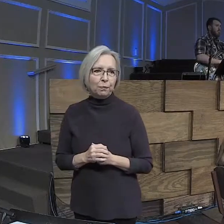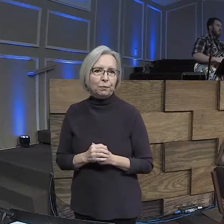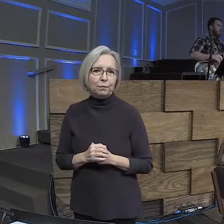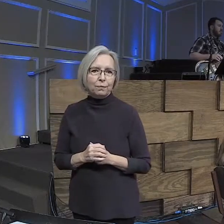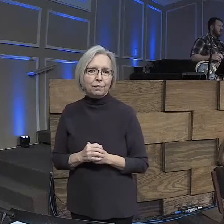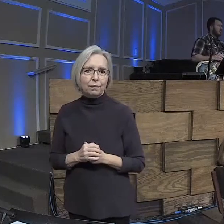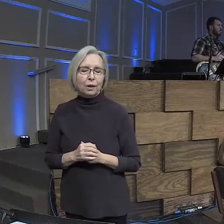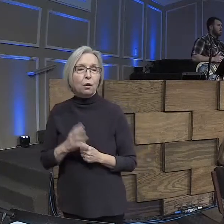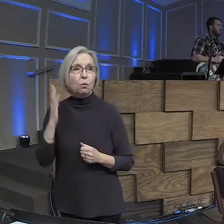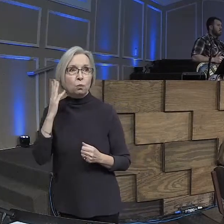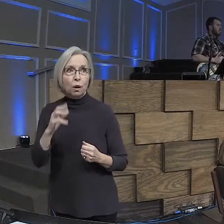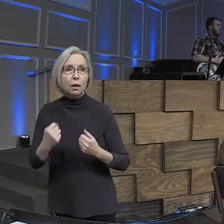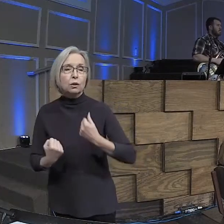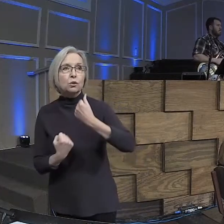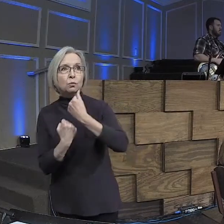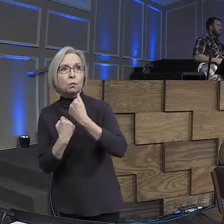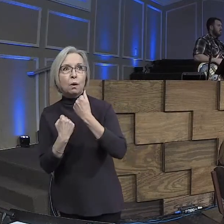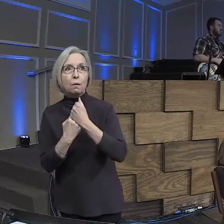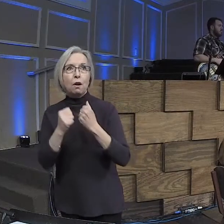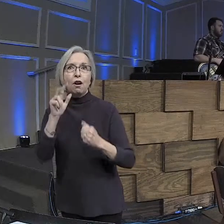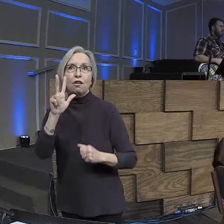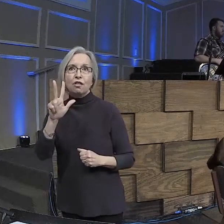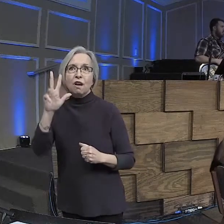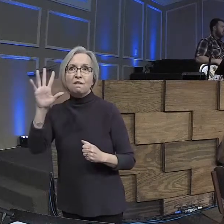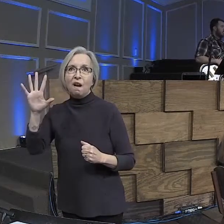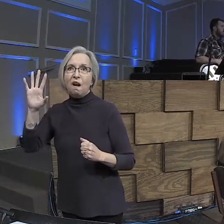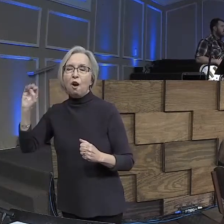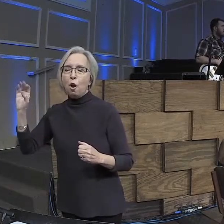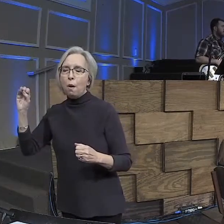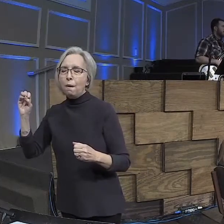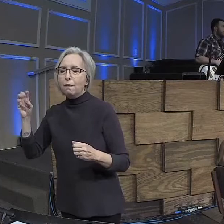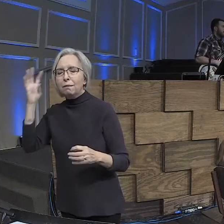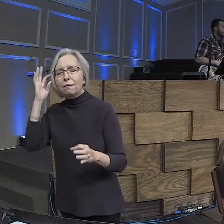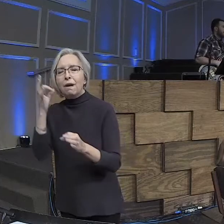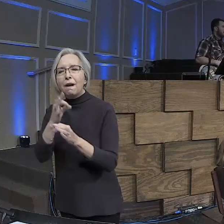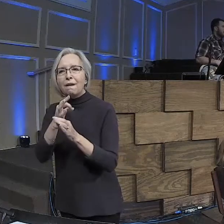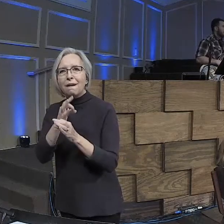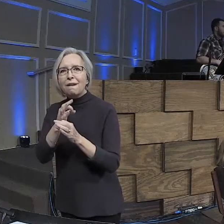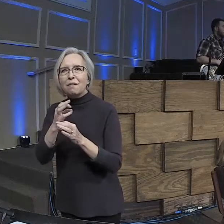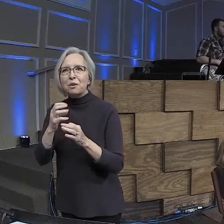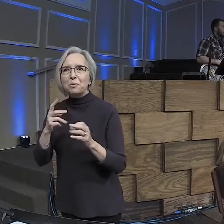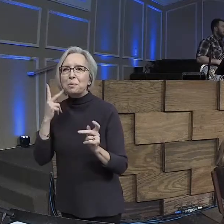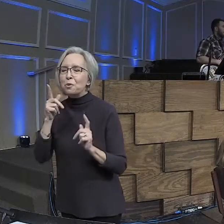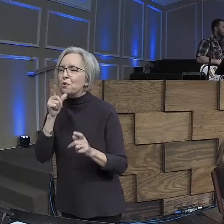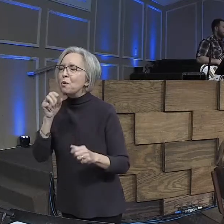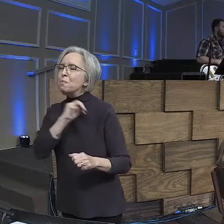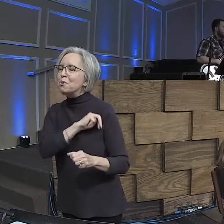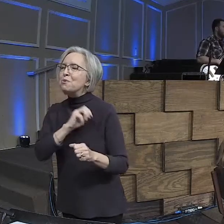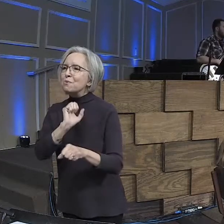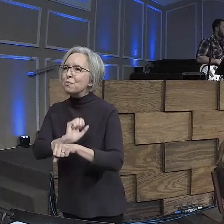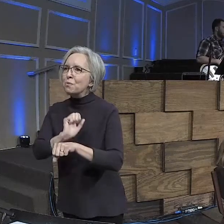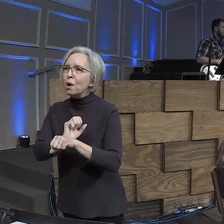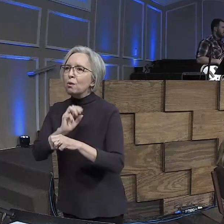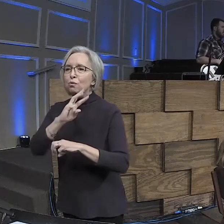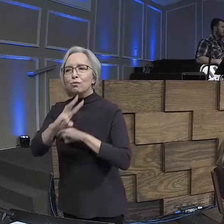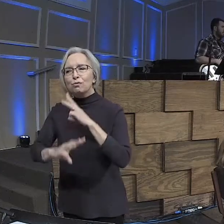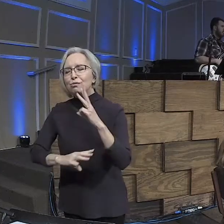which will support those 3,500 faithful gospel workers all around the world.